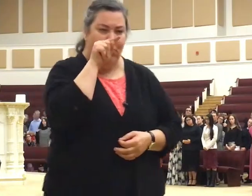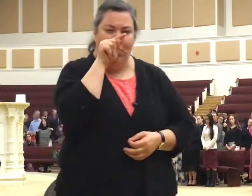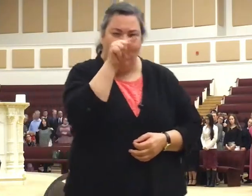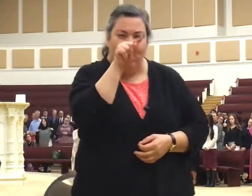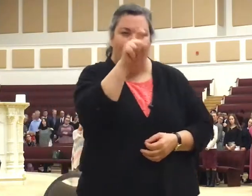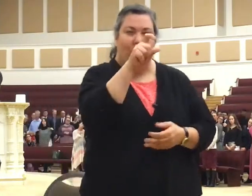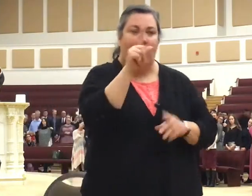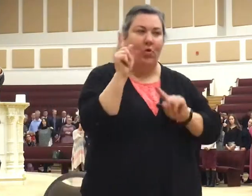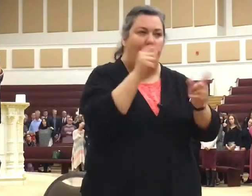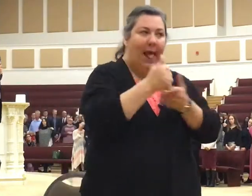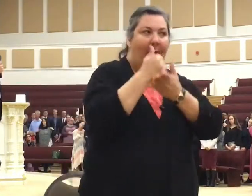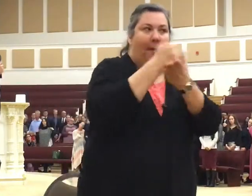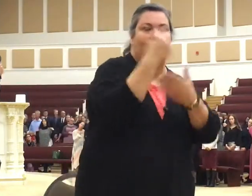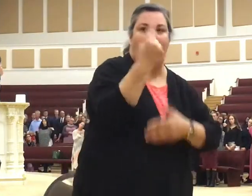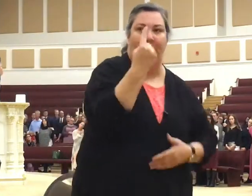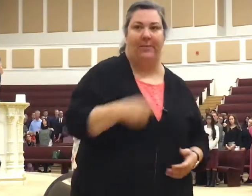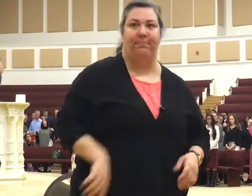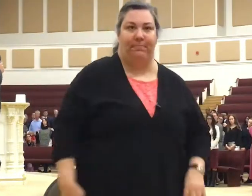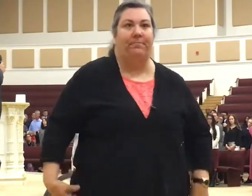supposed to help somebody.